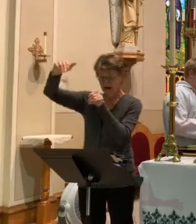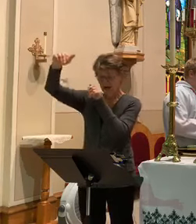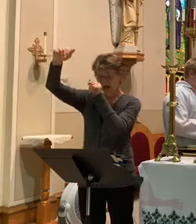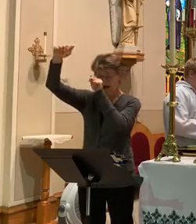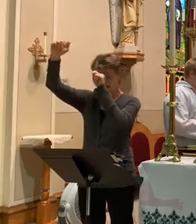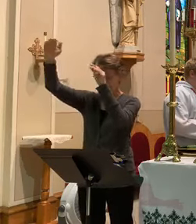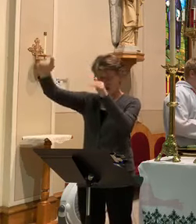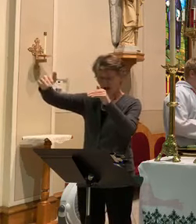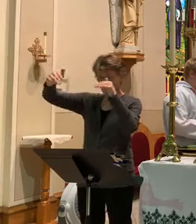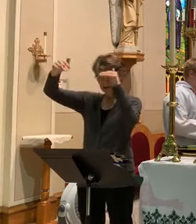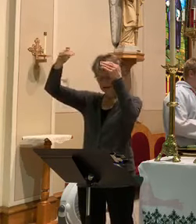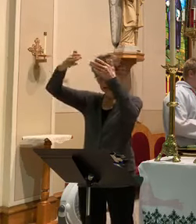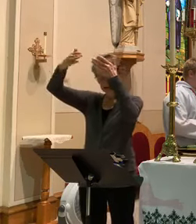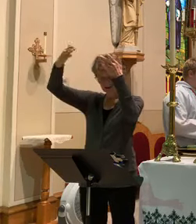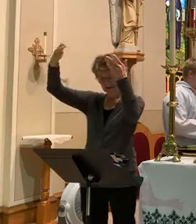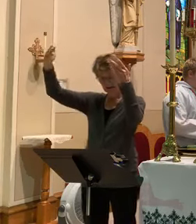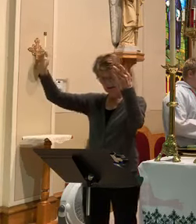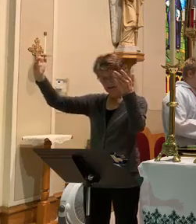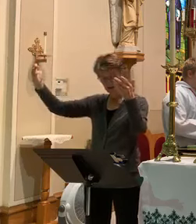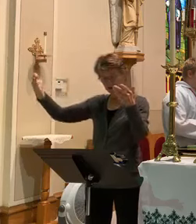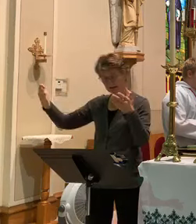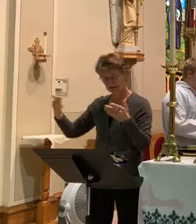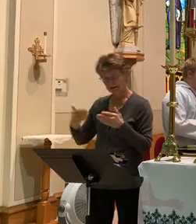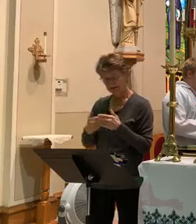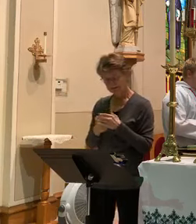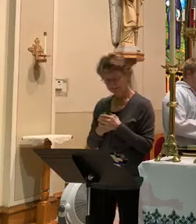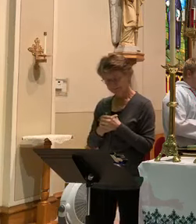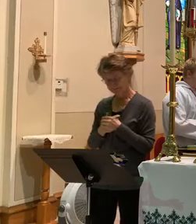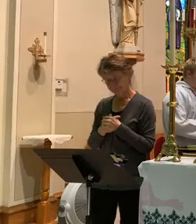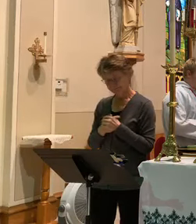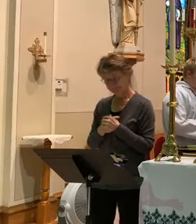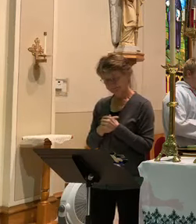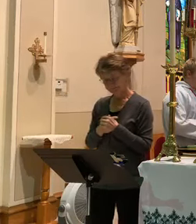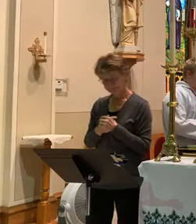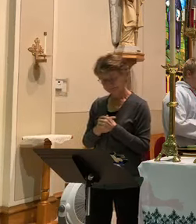We'll rise again.